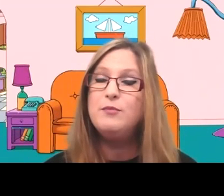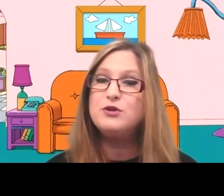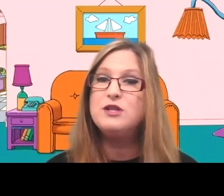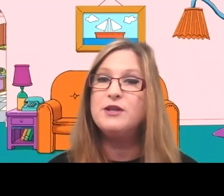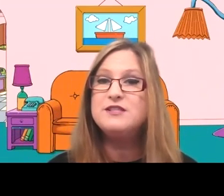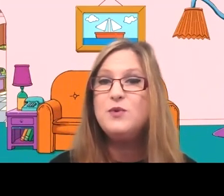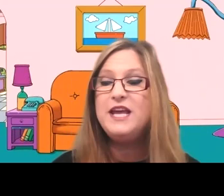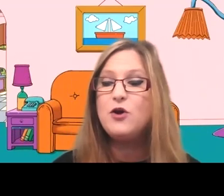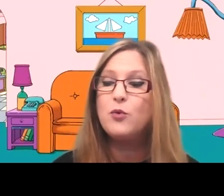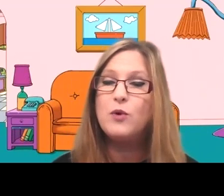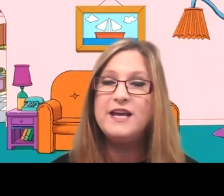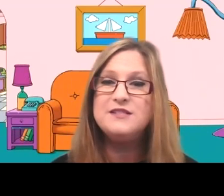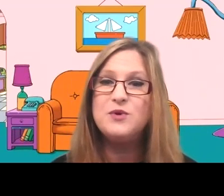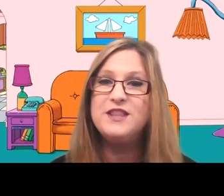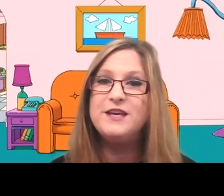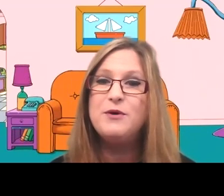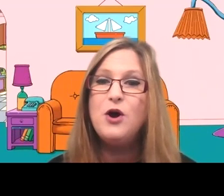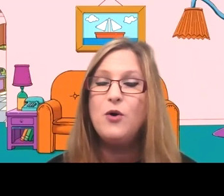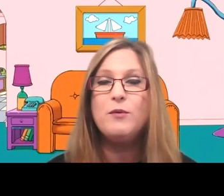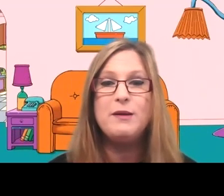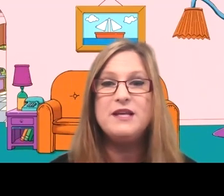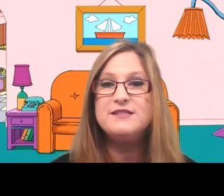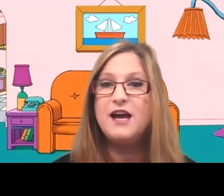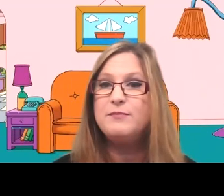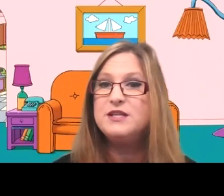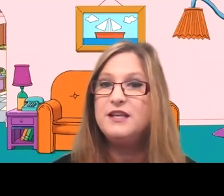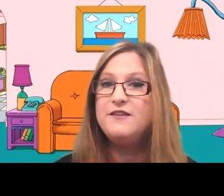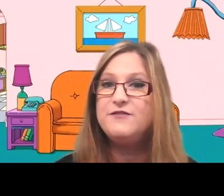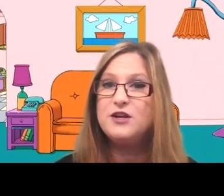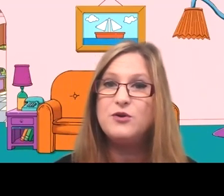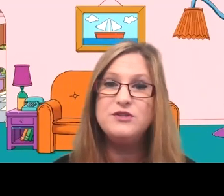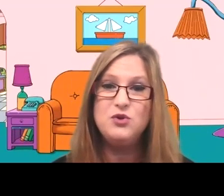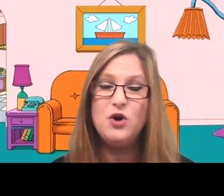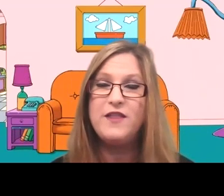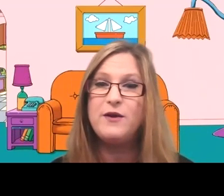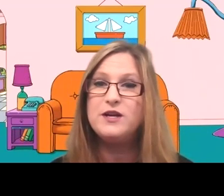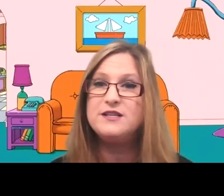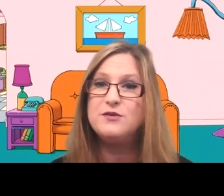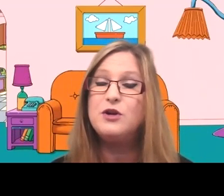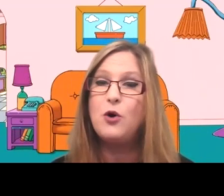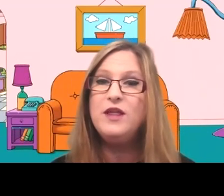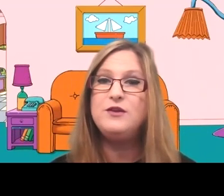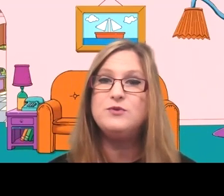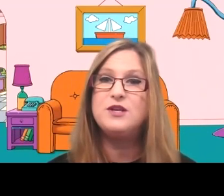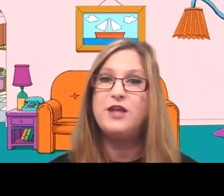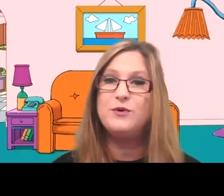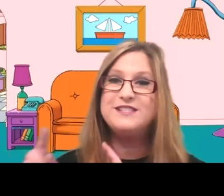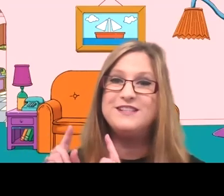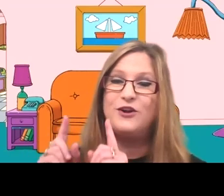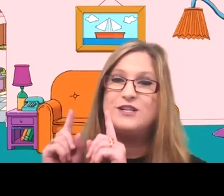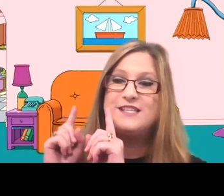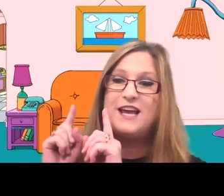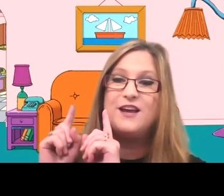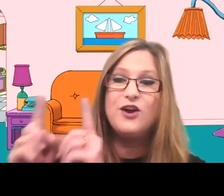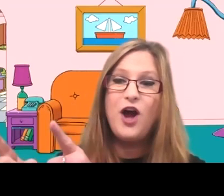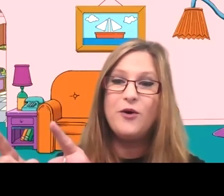to push them on the swing or race with them, or maybe it's time to leave to go to the store and they want to go with you, so they would